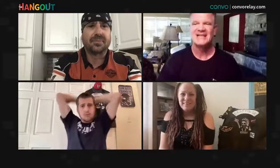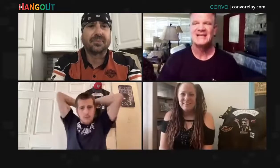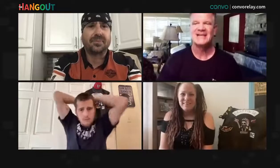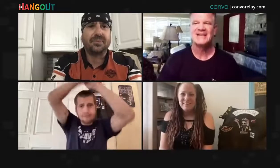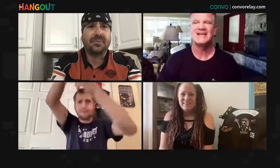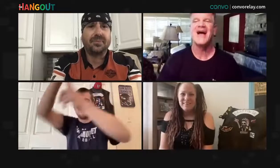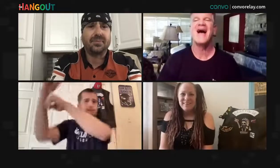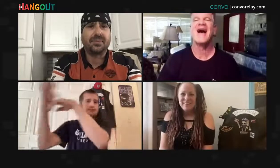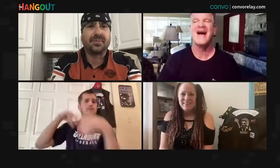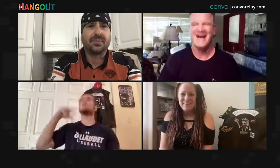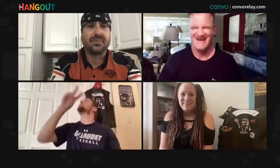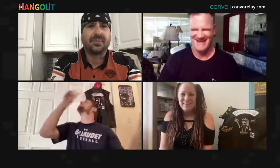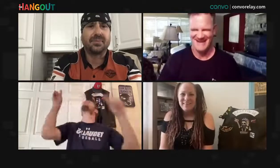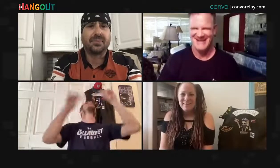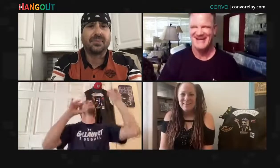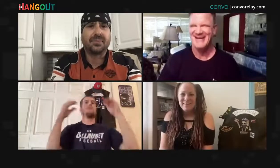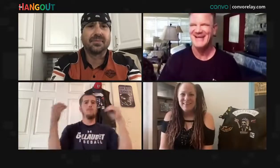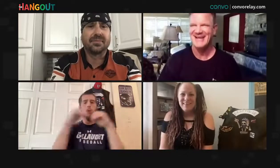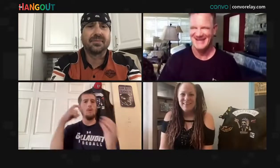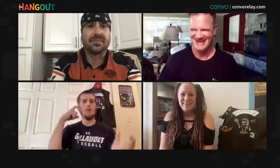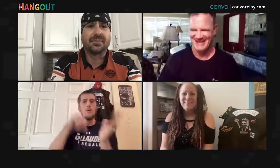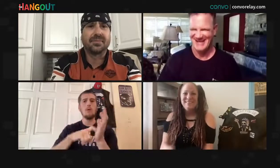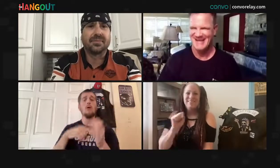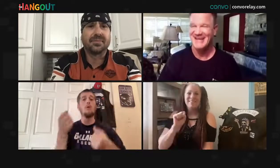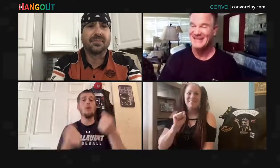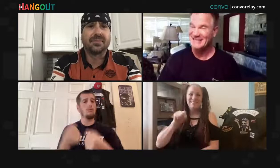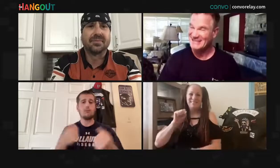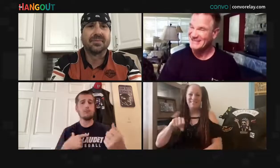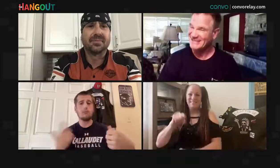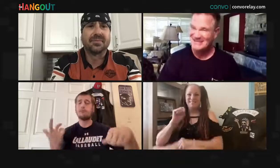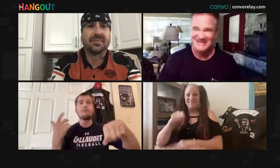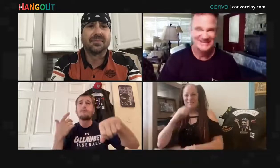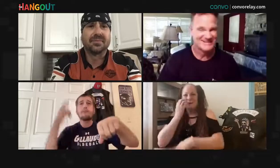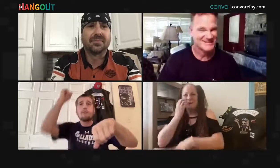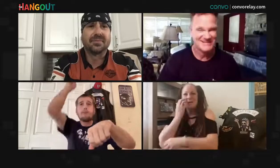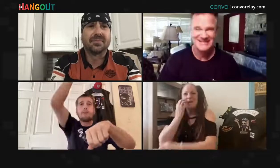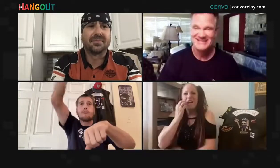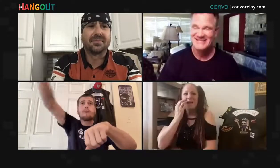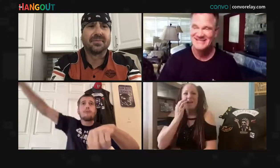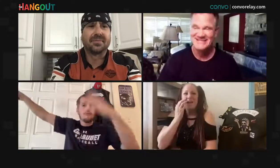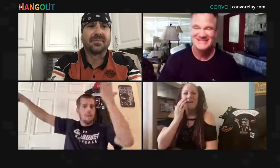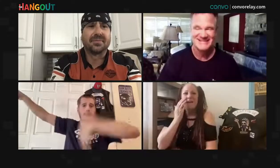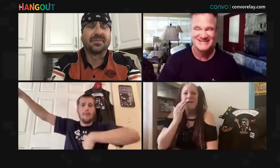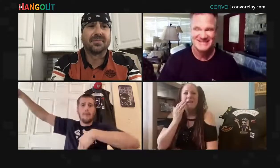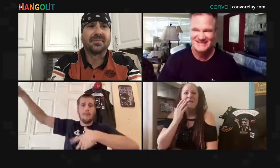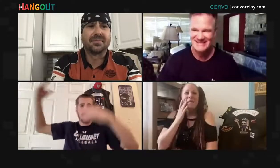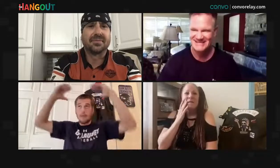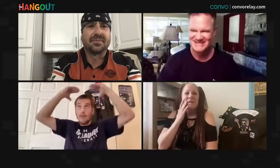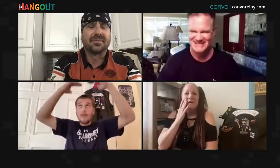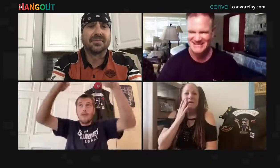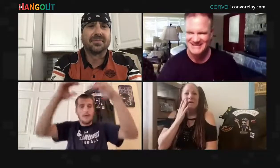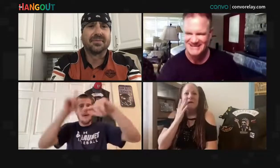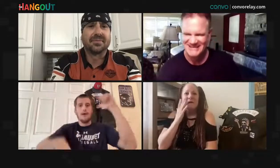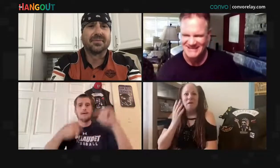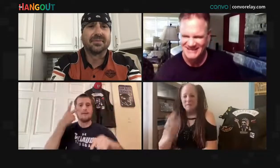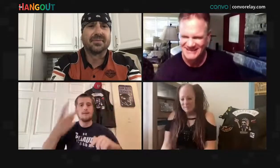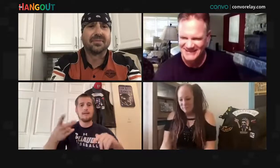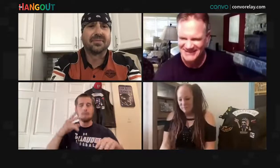DC, and you could look at the helicopters, you could see everything that's all around you. But when you're in a car, you can't see